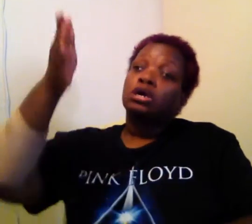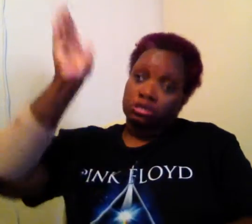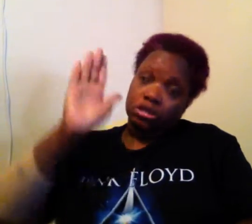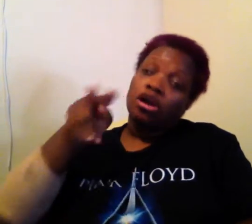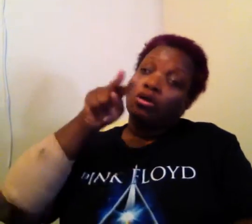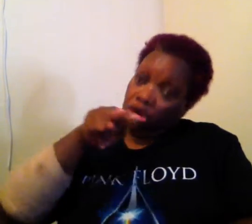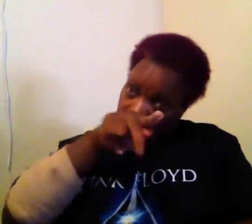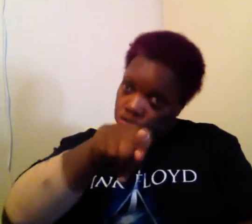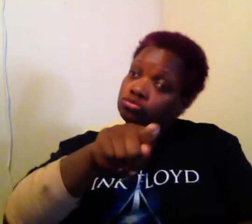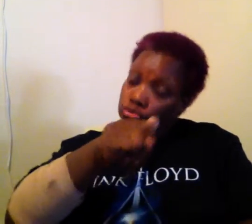what is it?